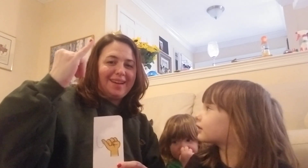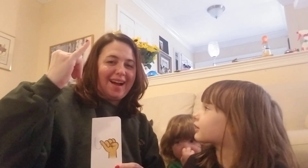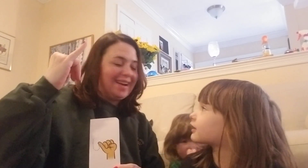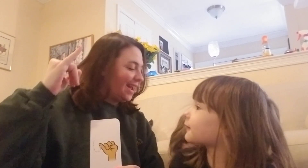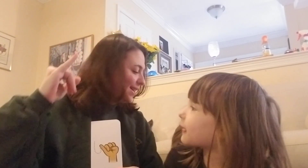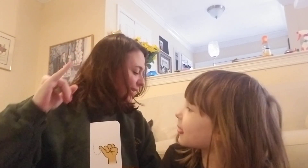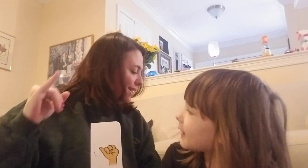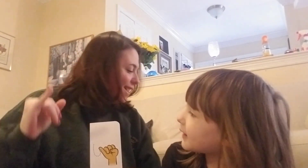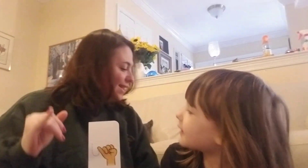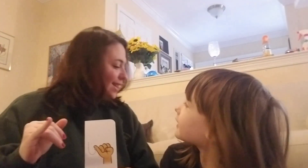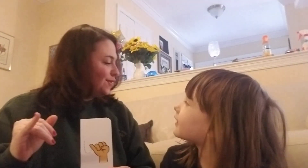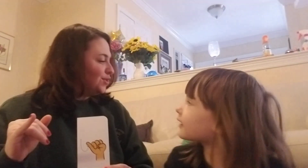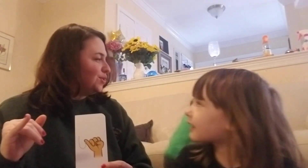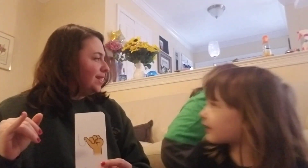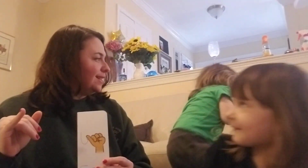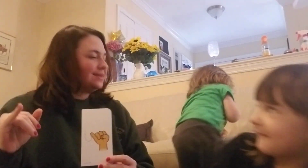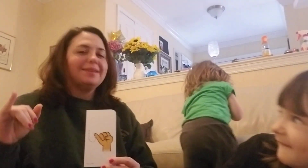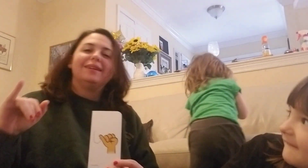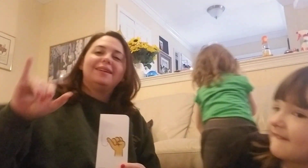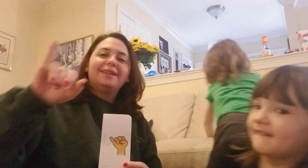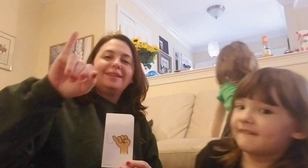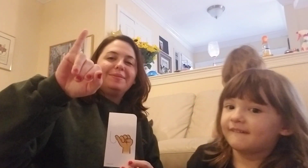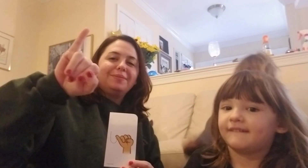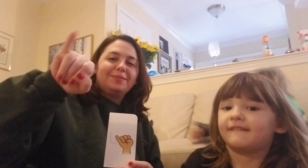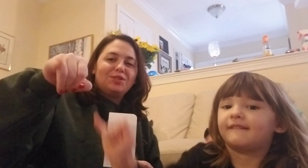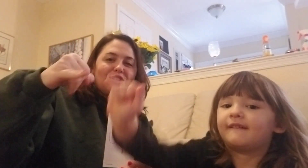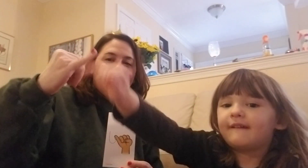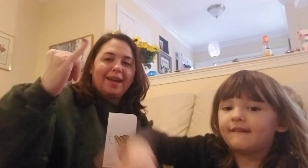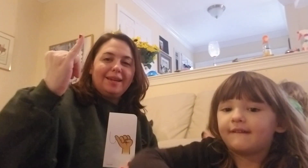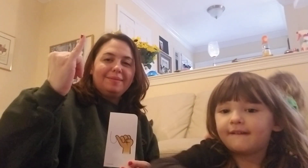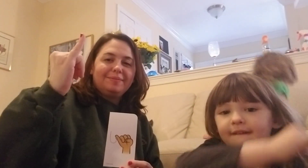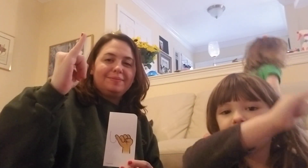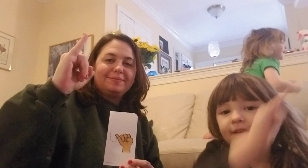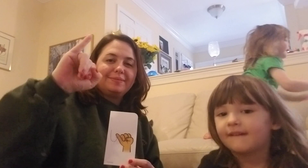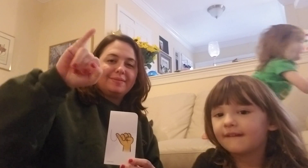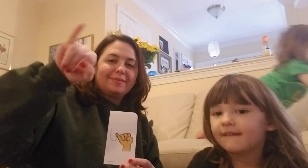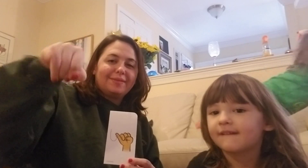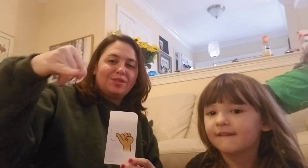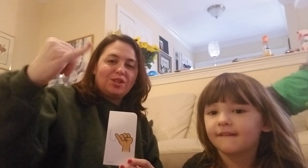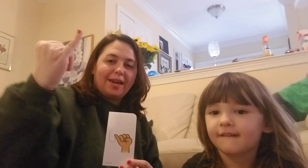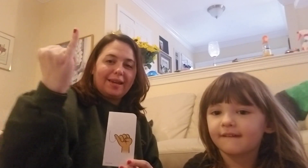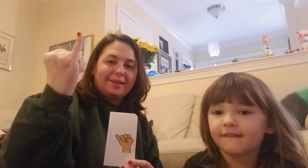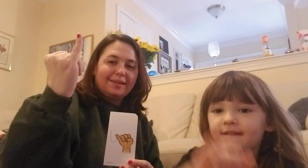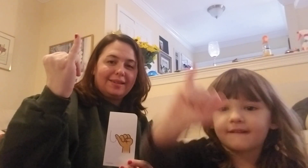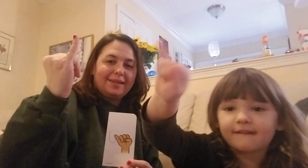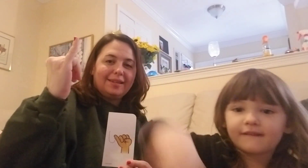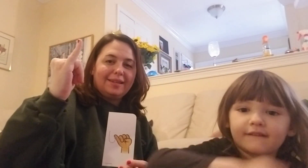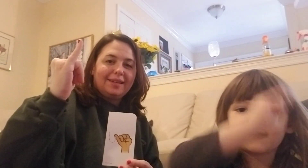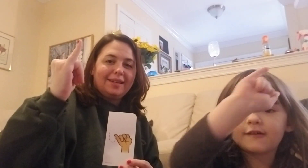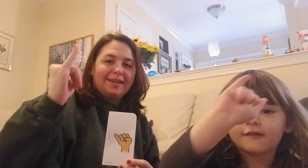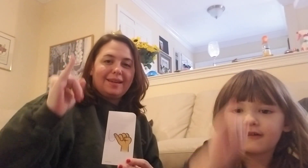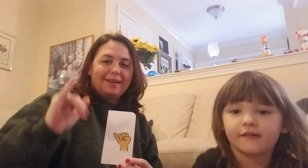Hi, Natalie. Thank you for joining us. J. J. Hi.